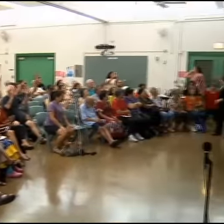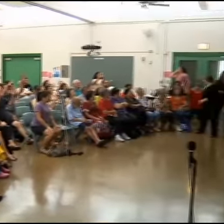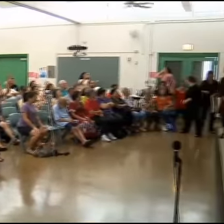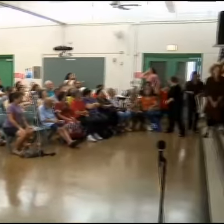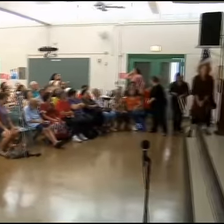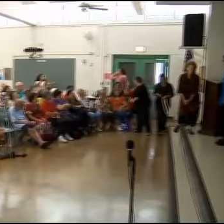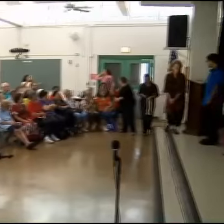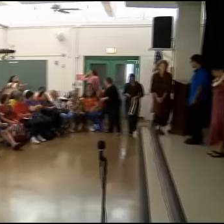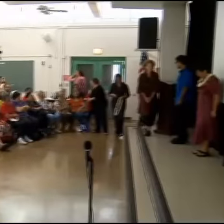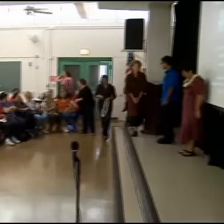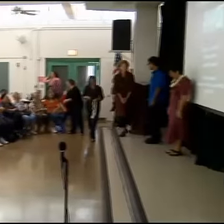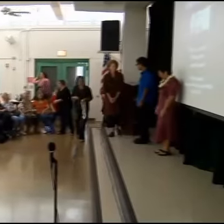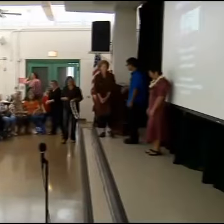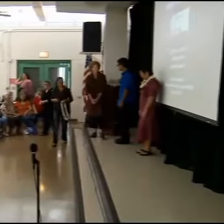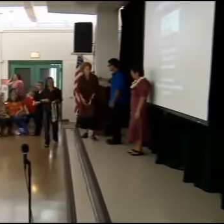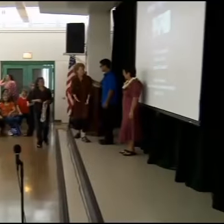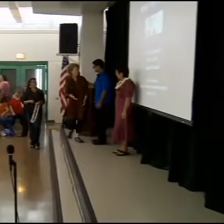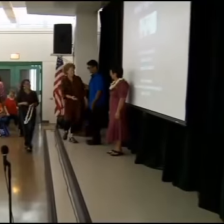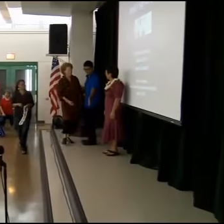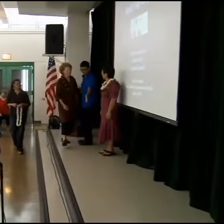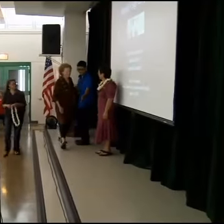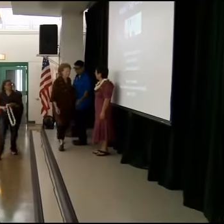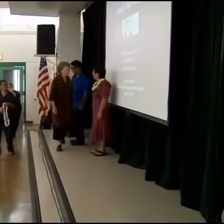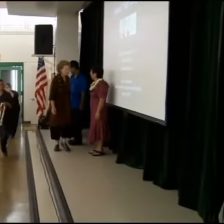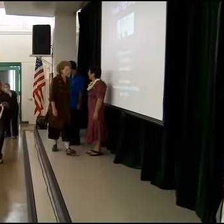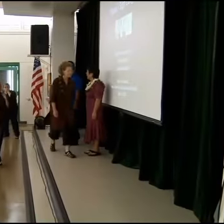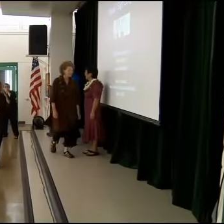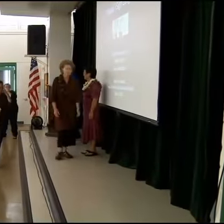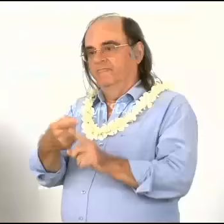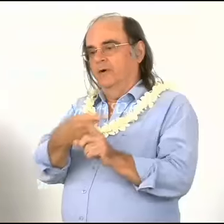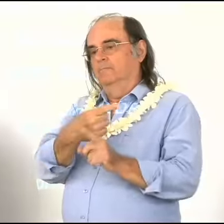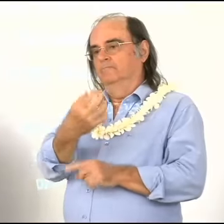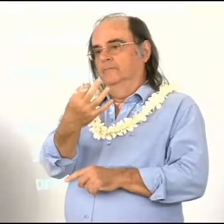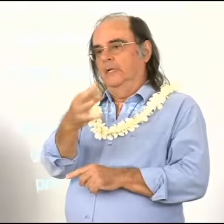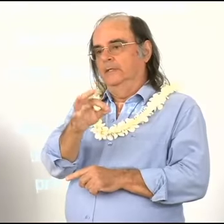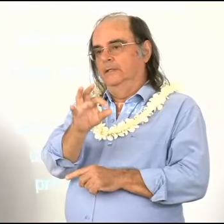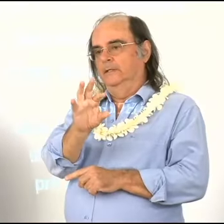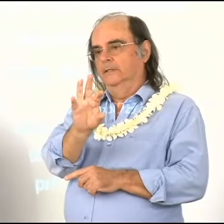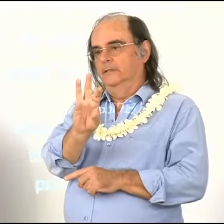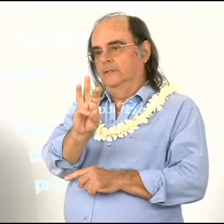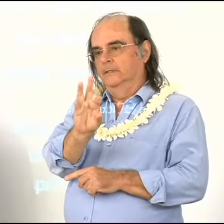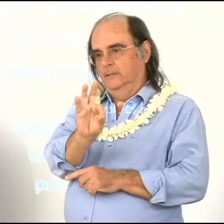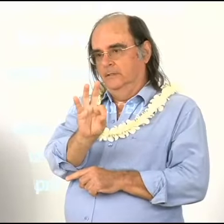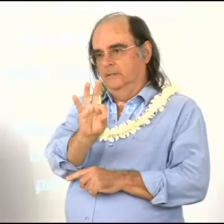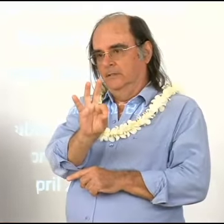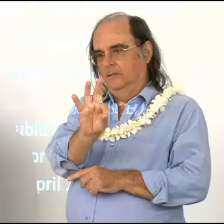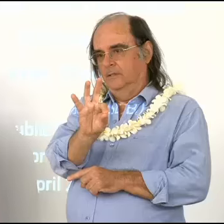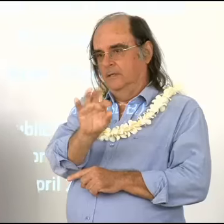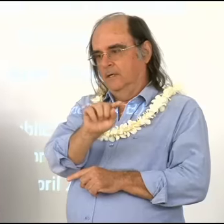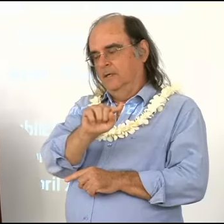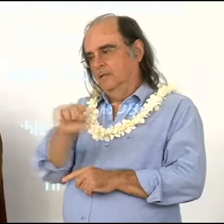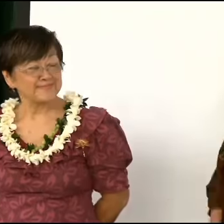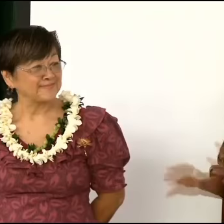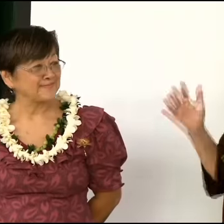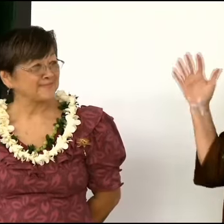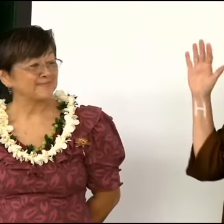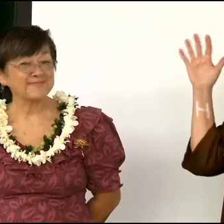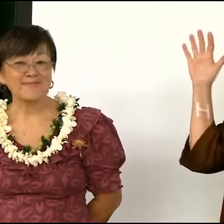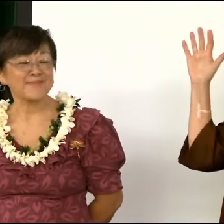This was the first time the local deaf community has had a chance to learn about the language from researchers from the University of Hawaii, including the